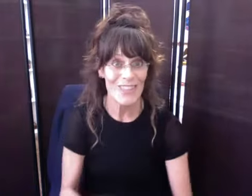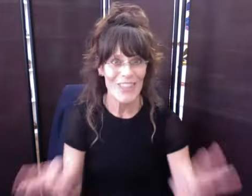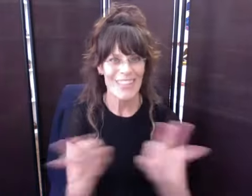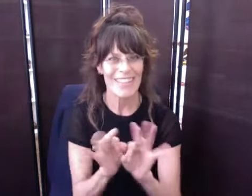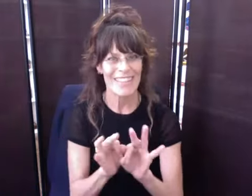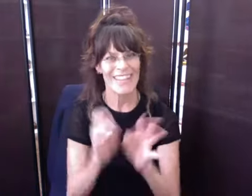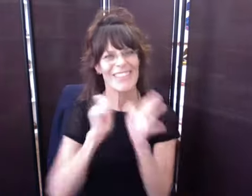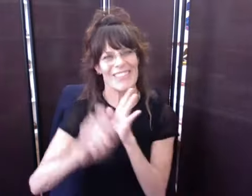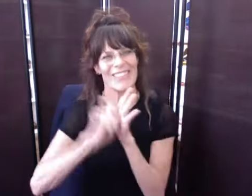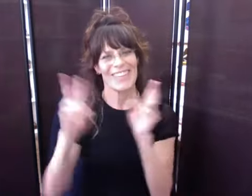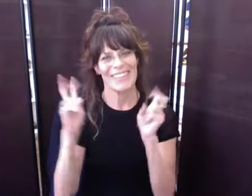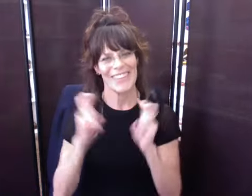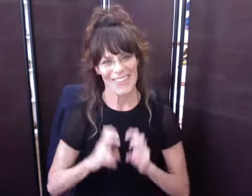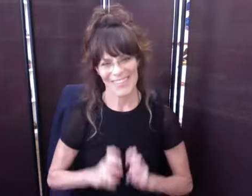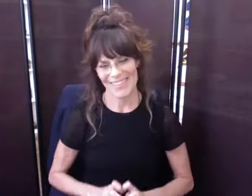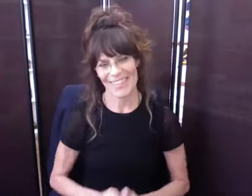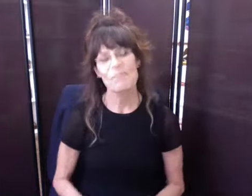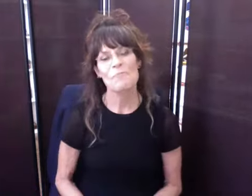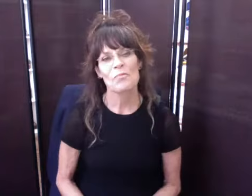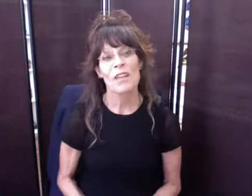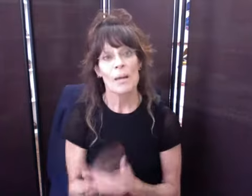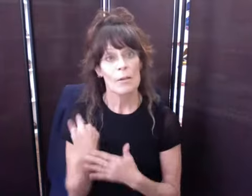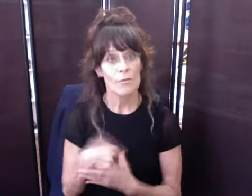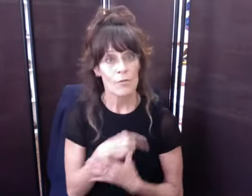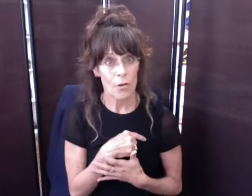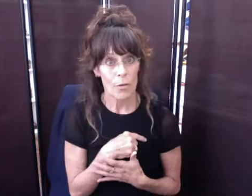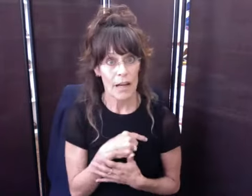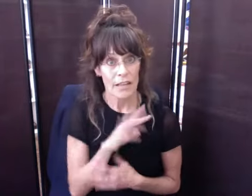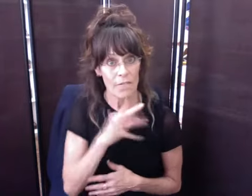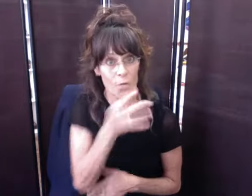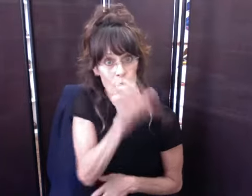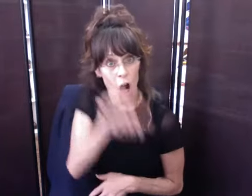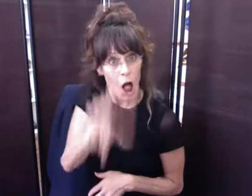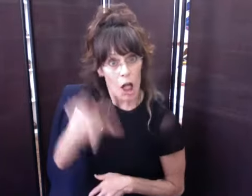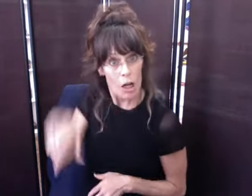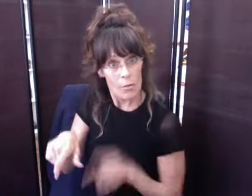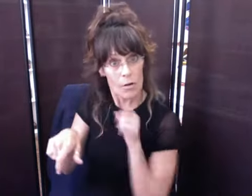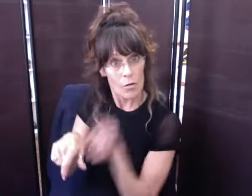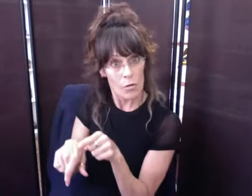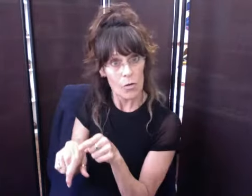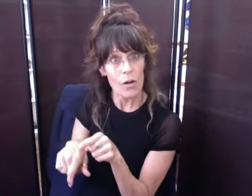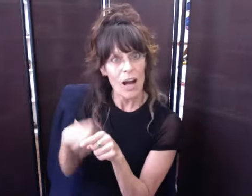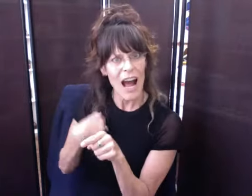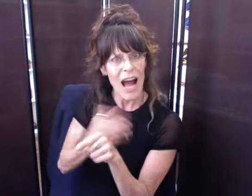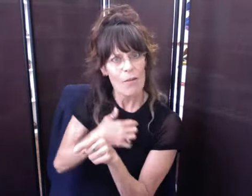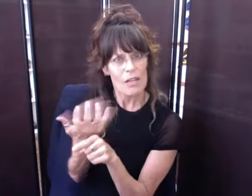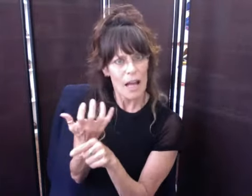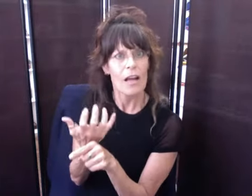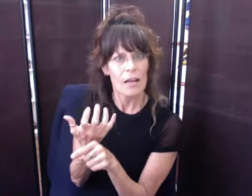right? And before we got into that 4th column, we talked about these prayers on resentment. And I said, oh, yeah, I was in a meeting